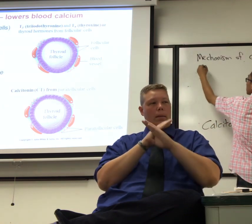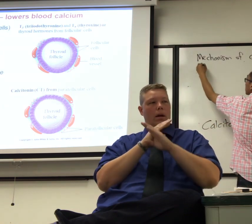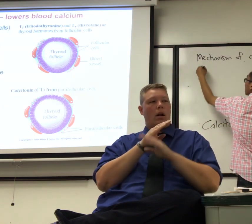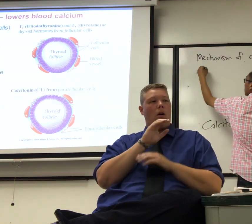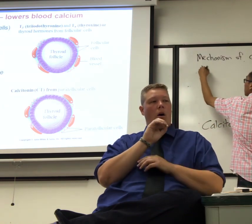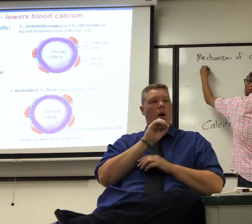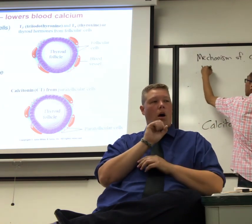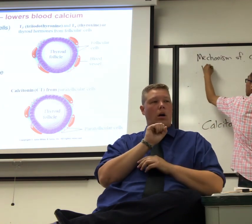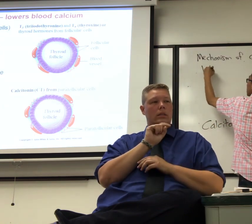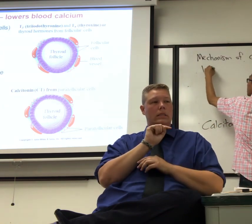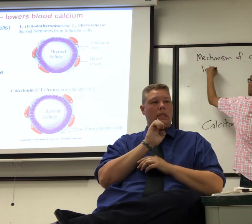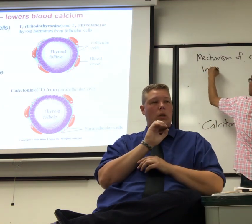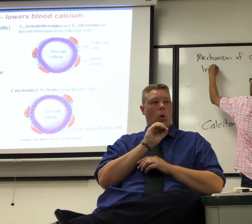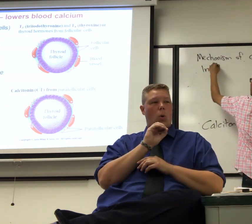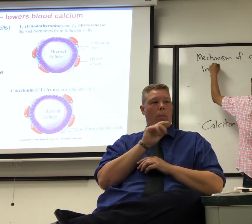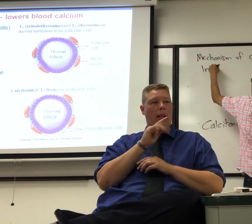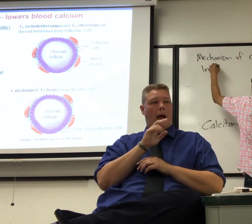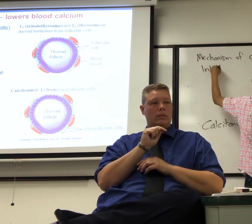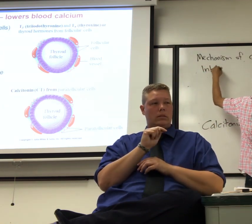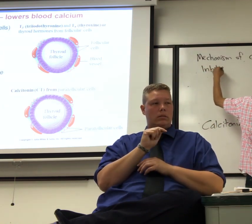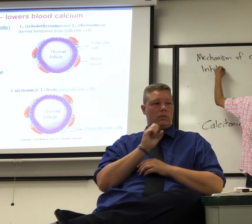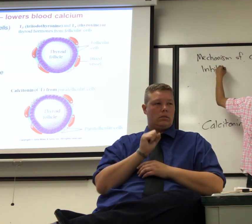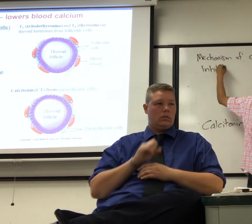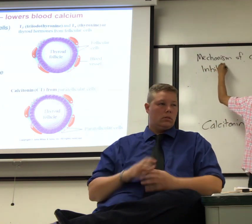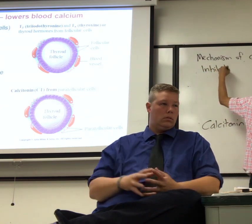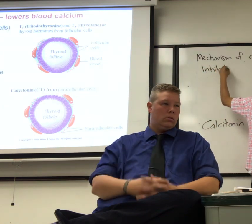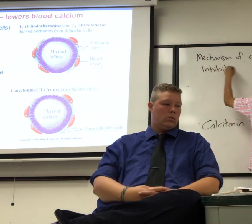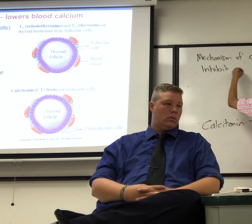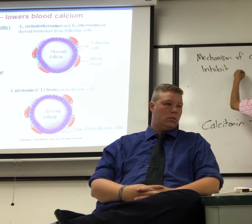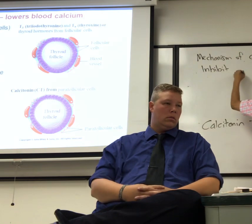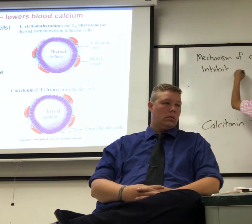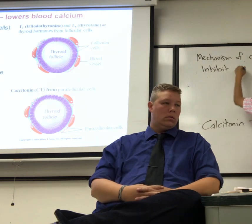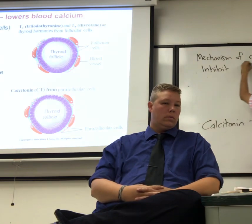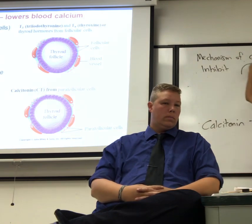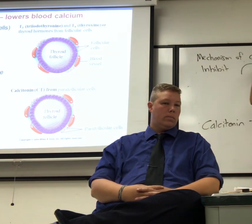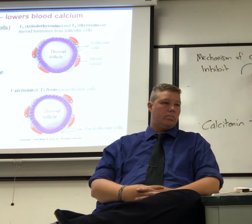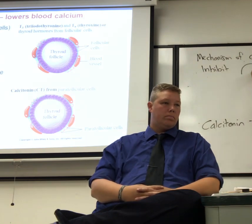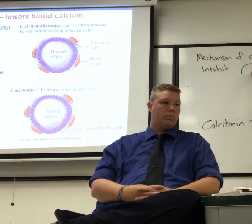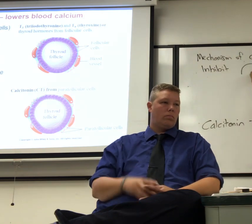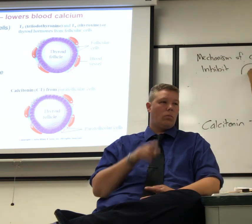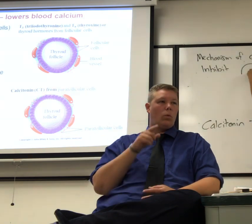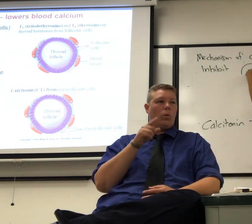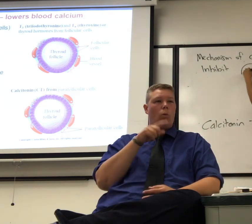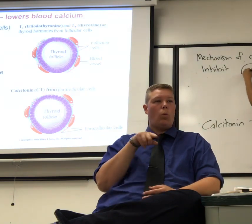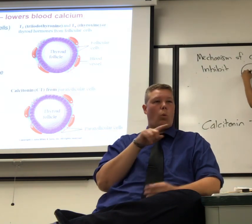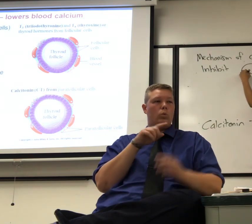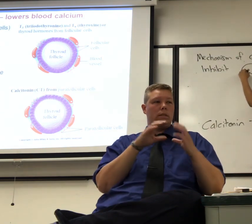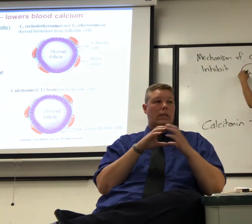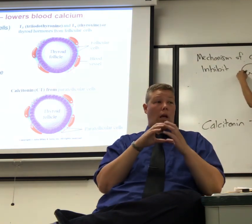How does it lower blood calcium? Number one, you inhibit osteoclasts.